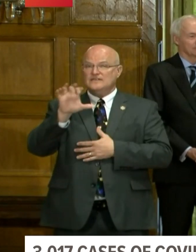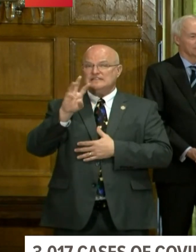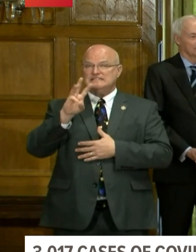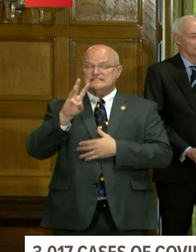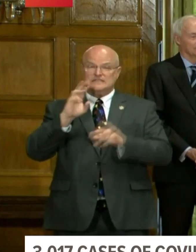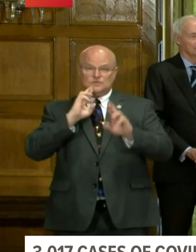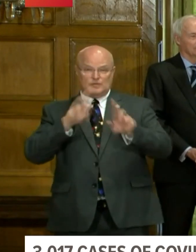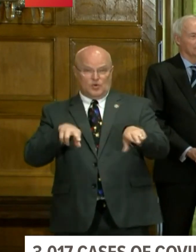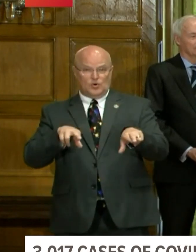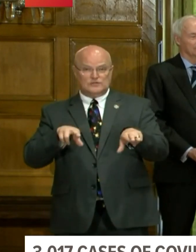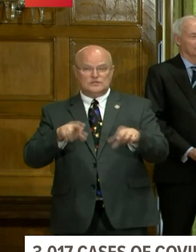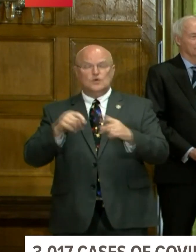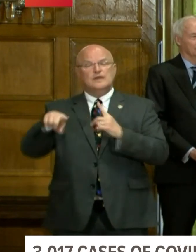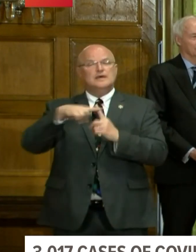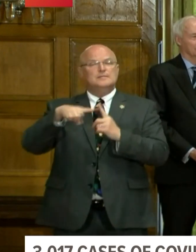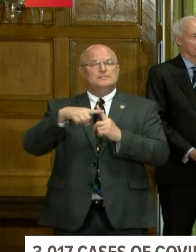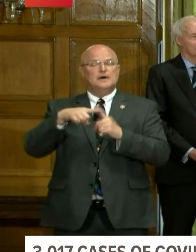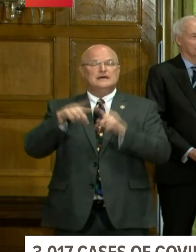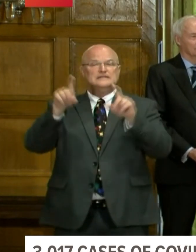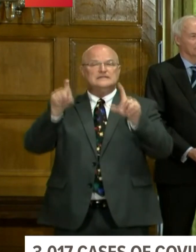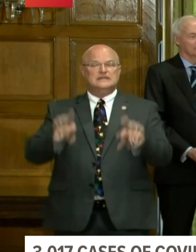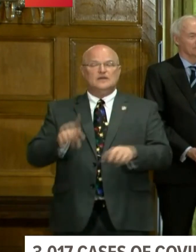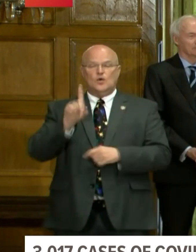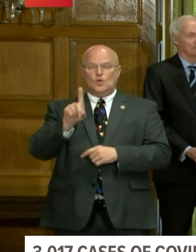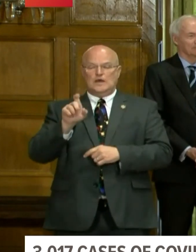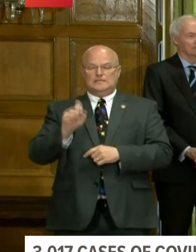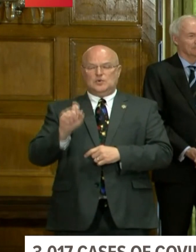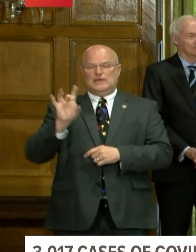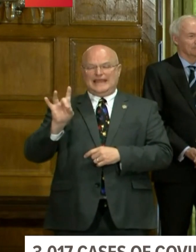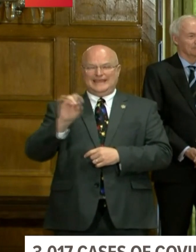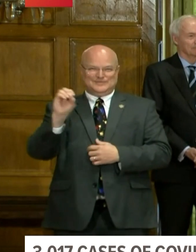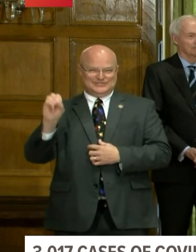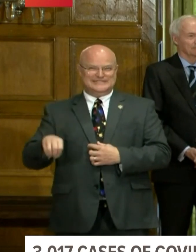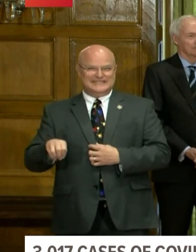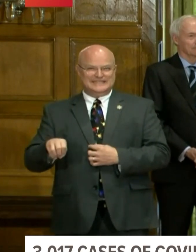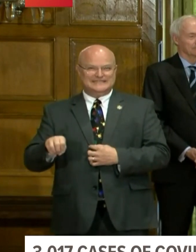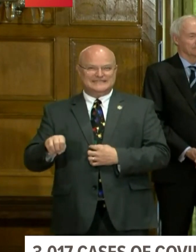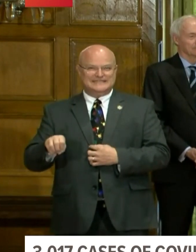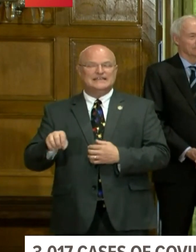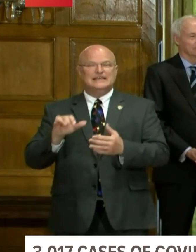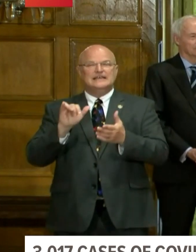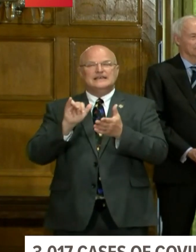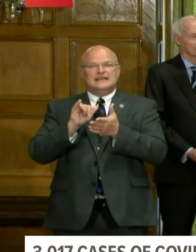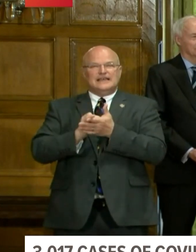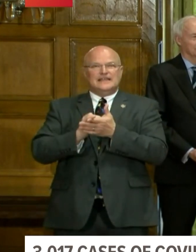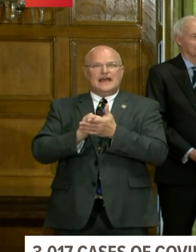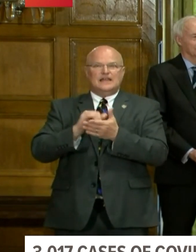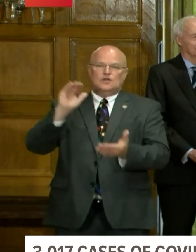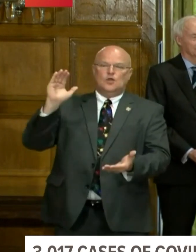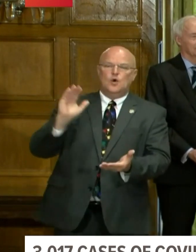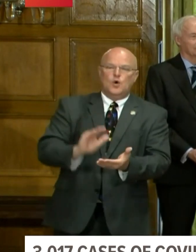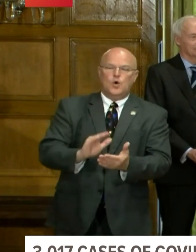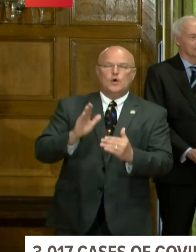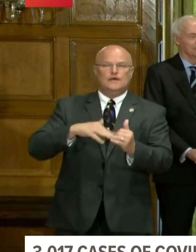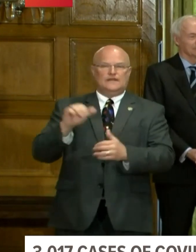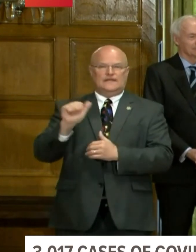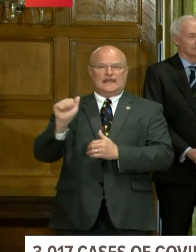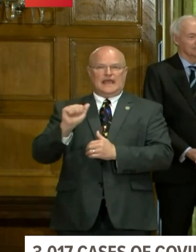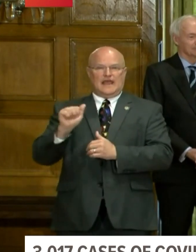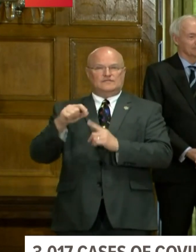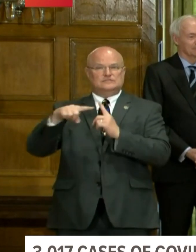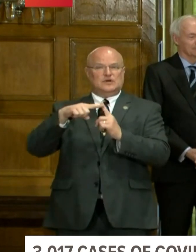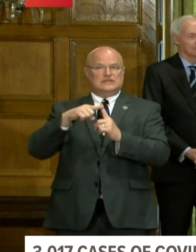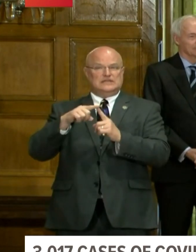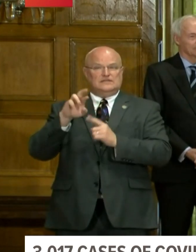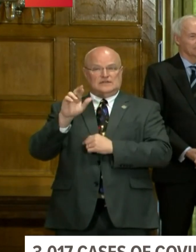1,506 reports with a positivity rate of 1.8%, which is much lower than our average